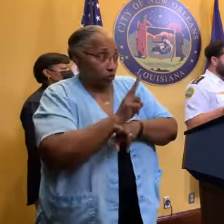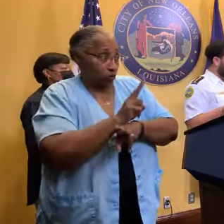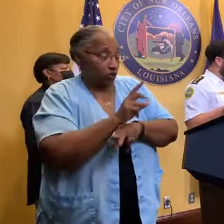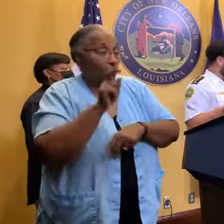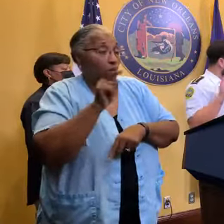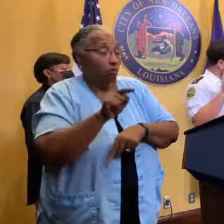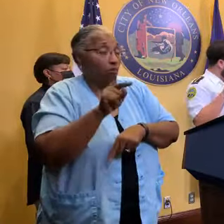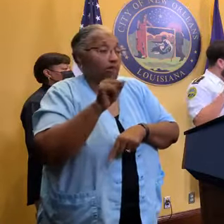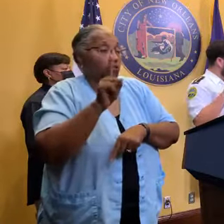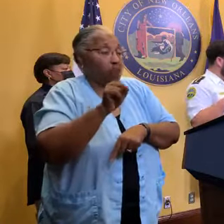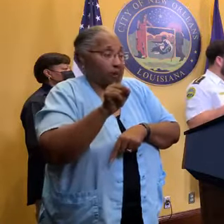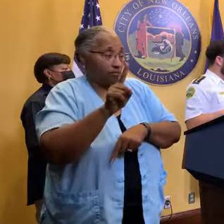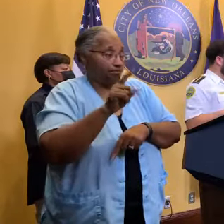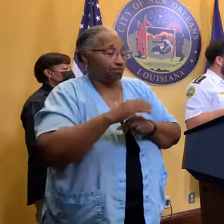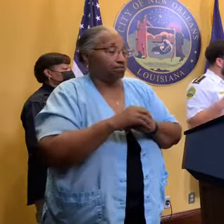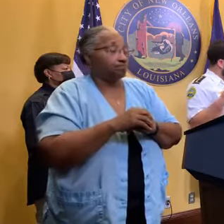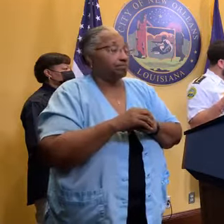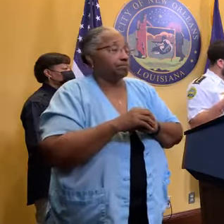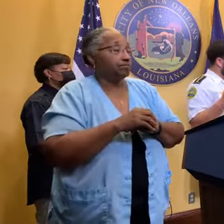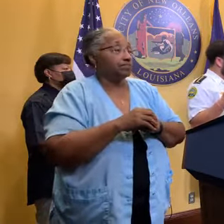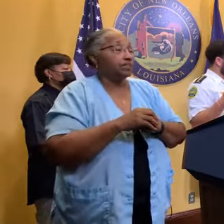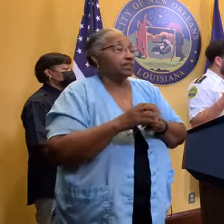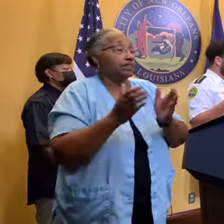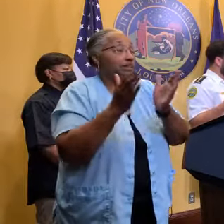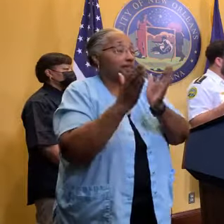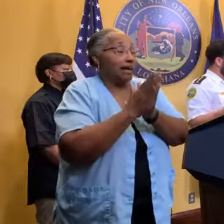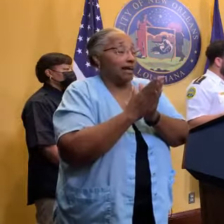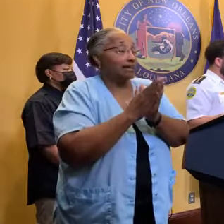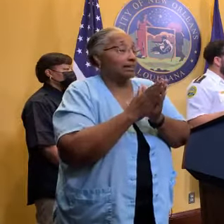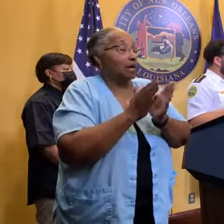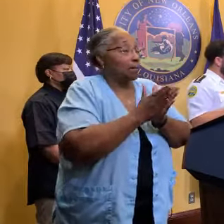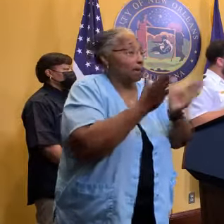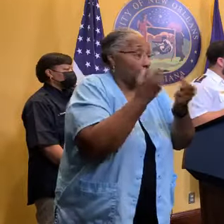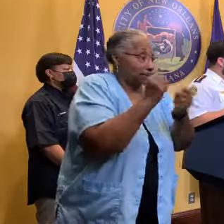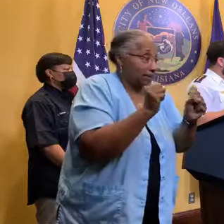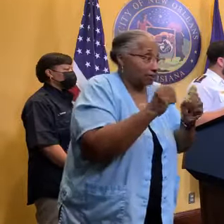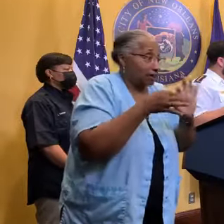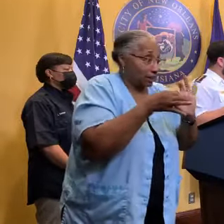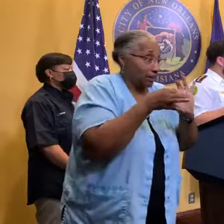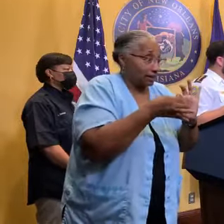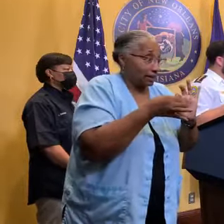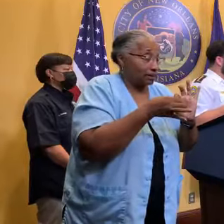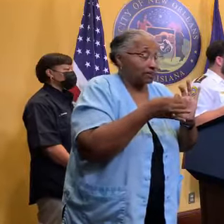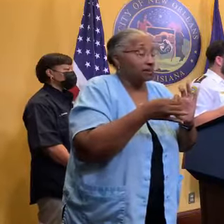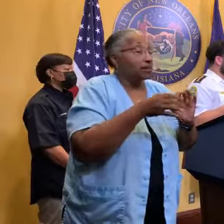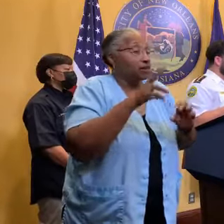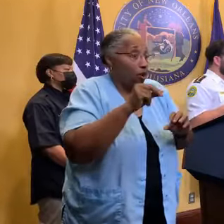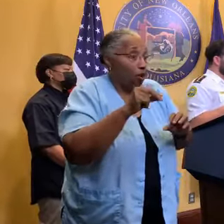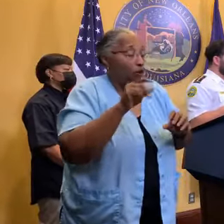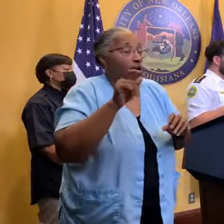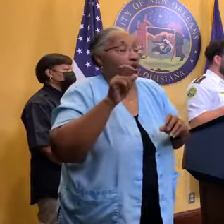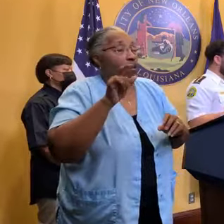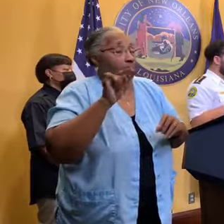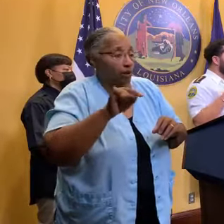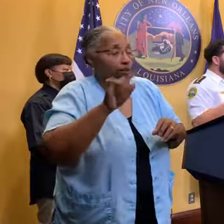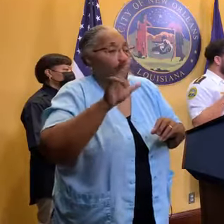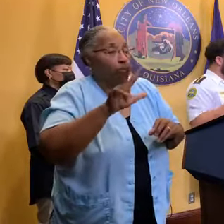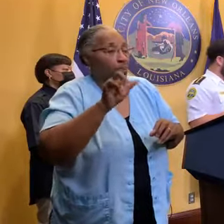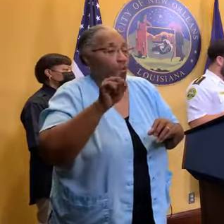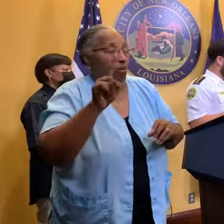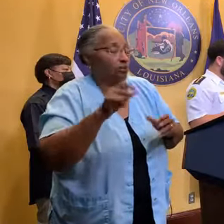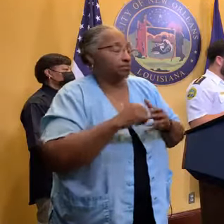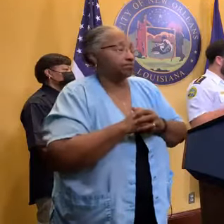when the answer is asked you the question, is it public safety related? But 911, it needs to be reserved for those individuals that need